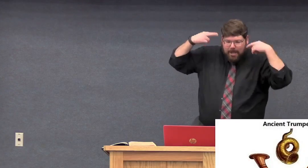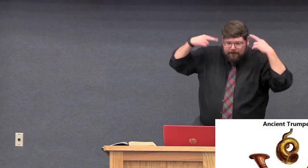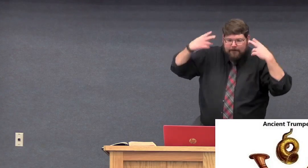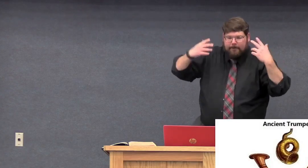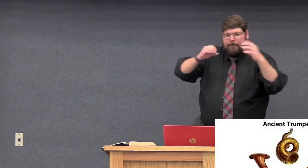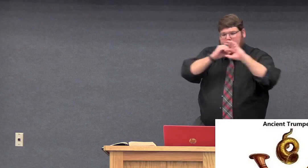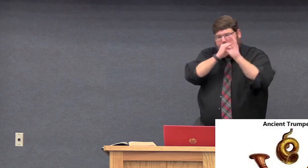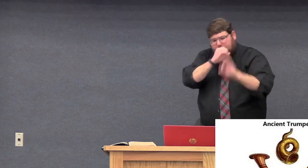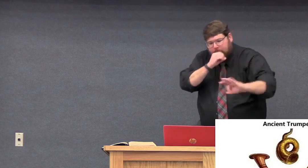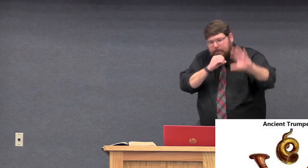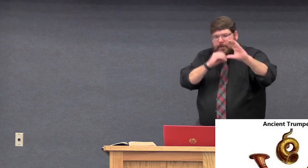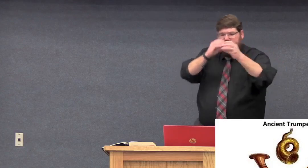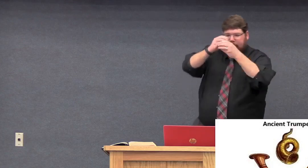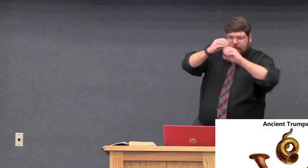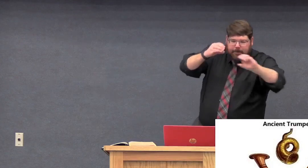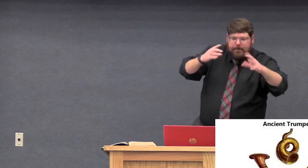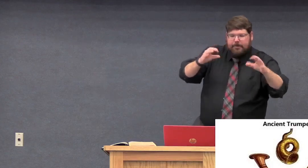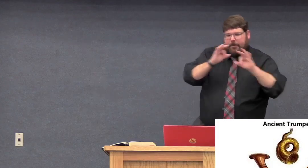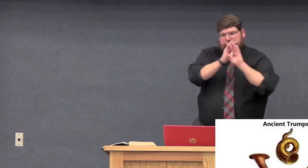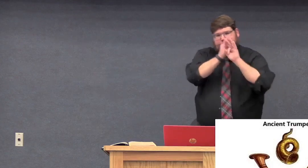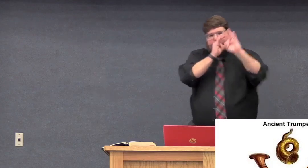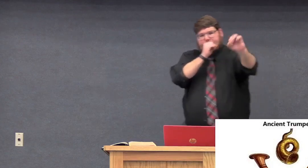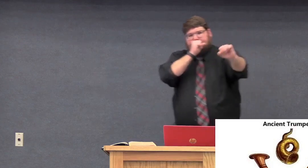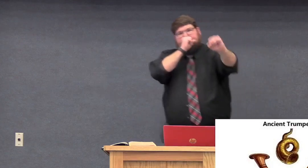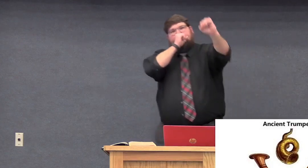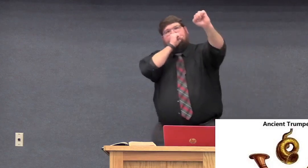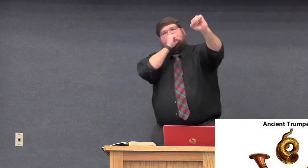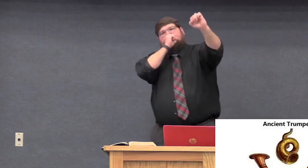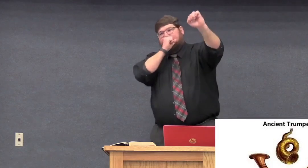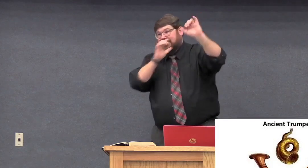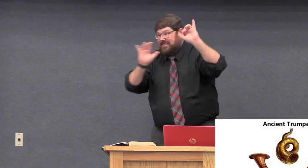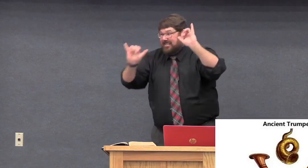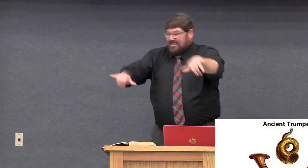would have been made from horns or from metal, these long